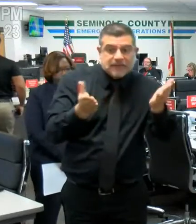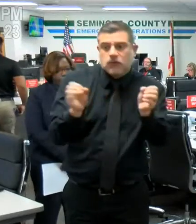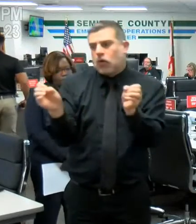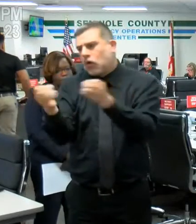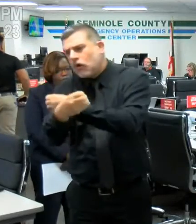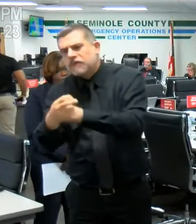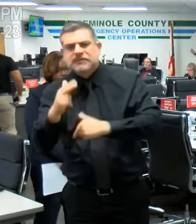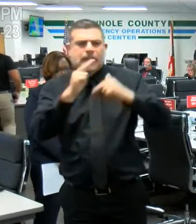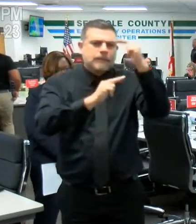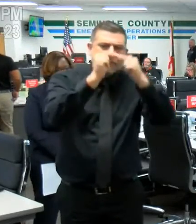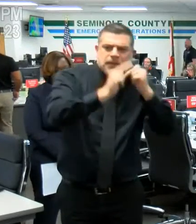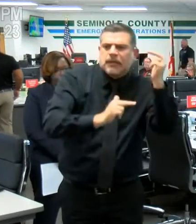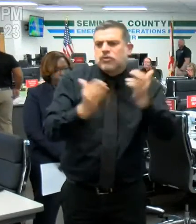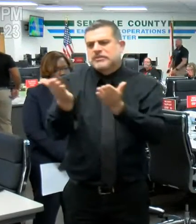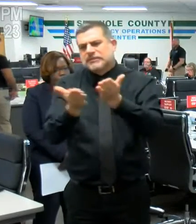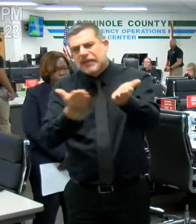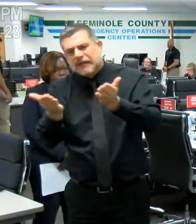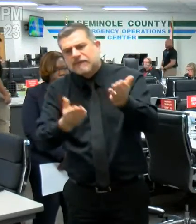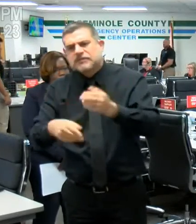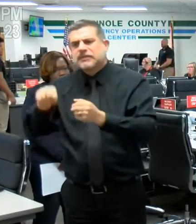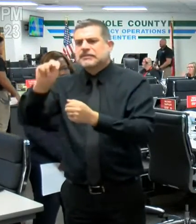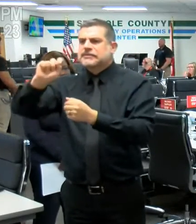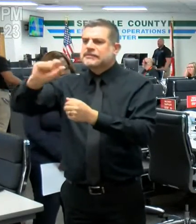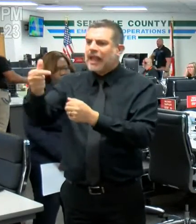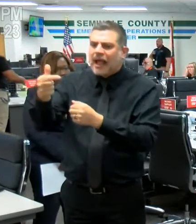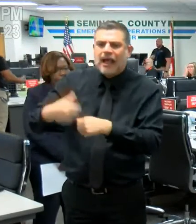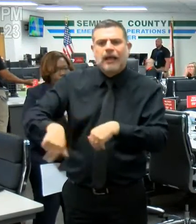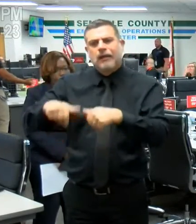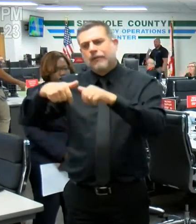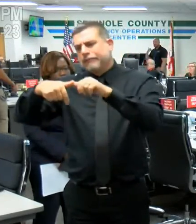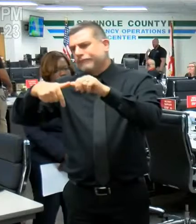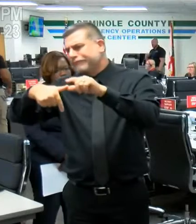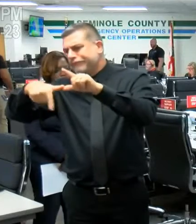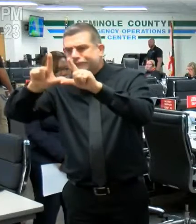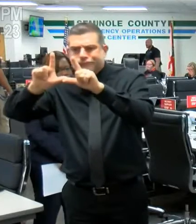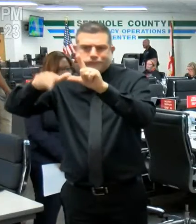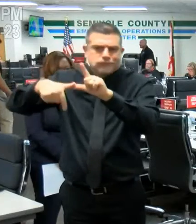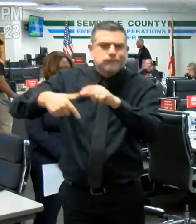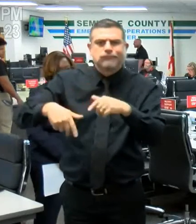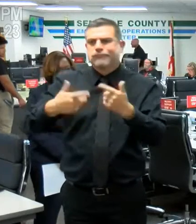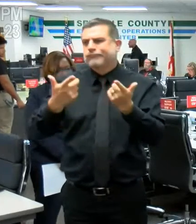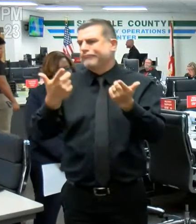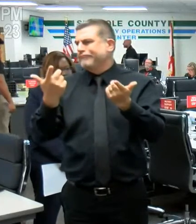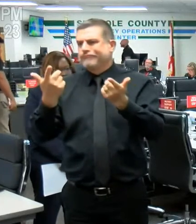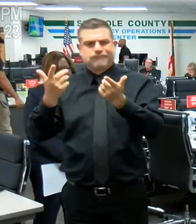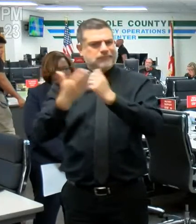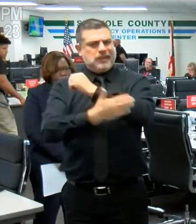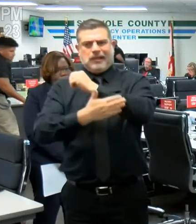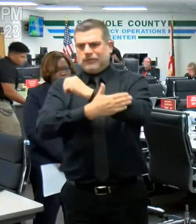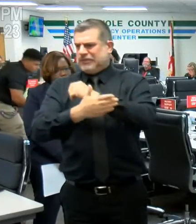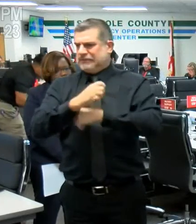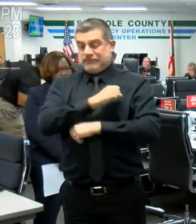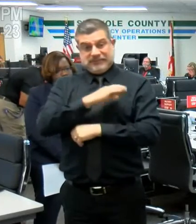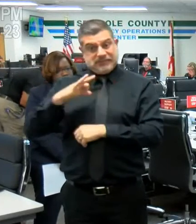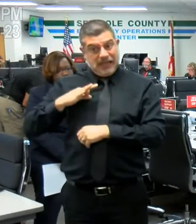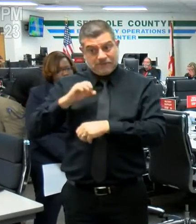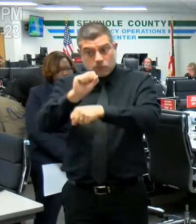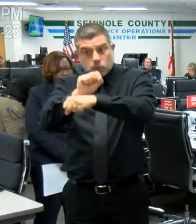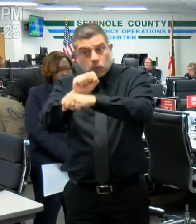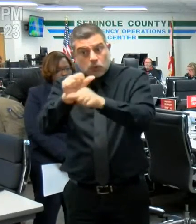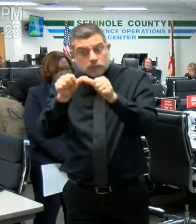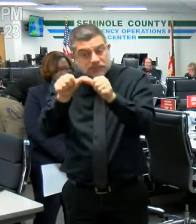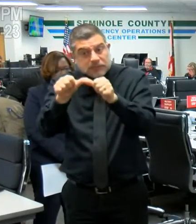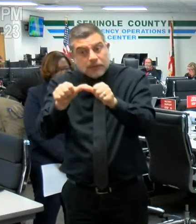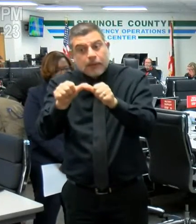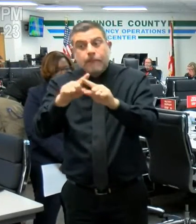services, tag renewal, environmental services. County staff are going to continue to be working behind the scenes to make sure that the county is prepared